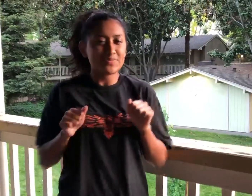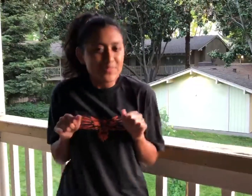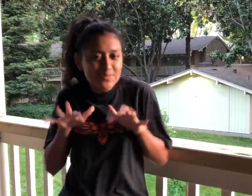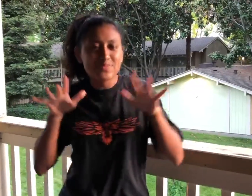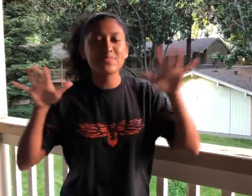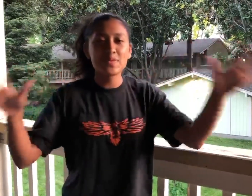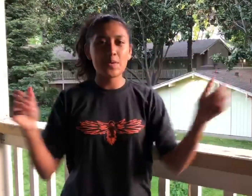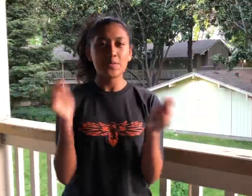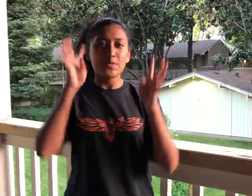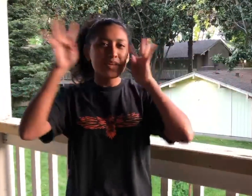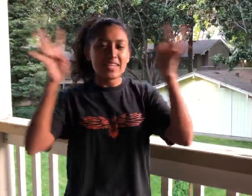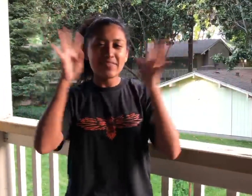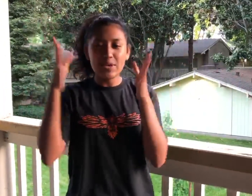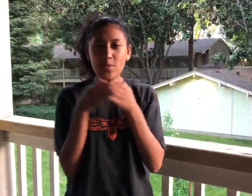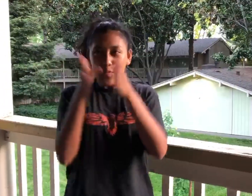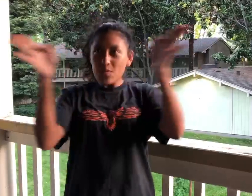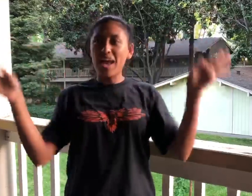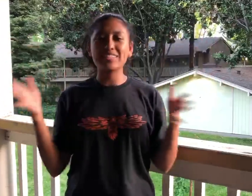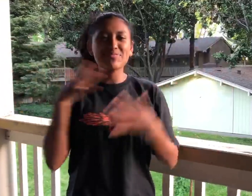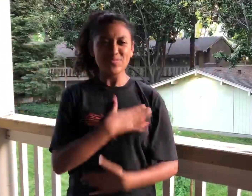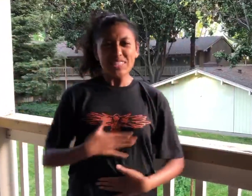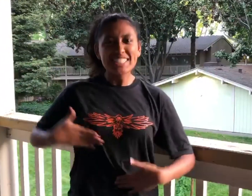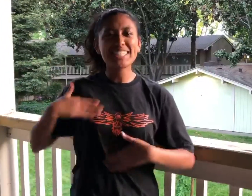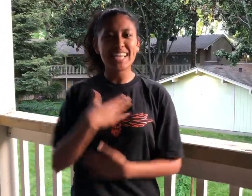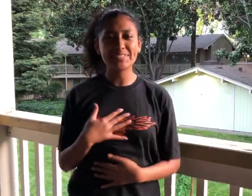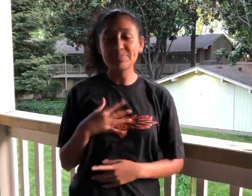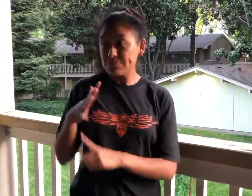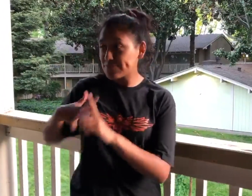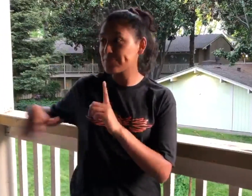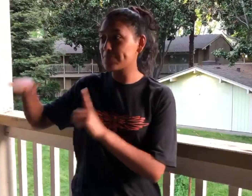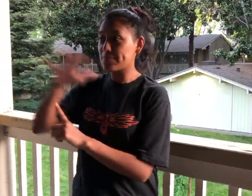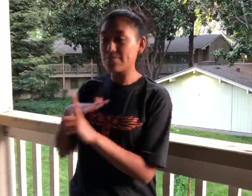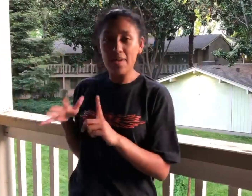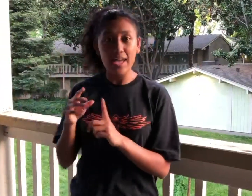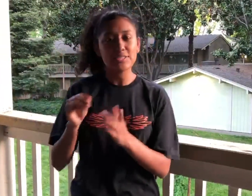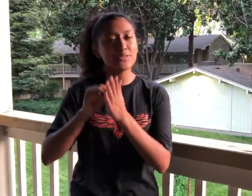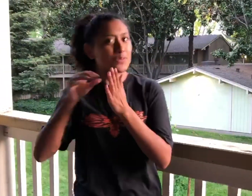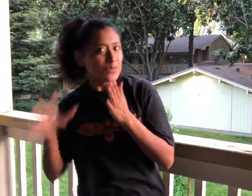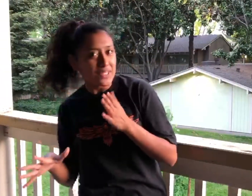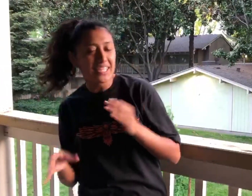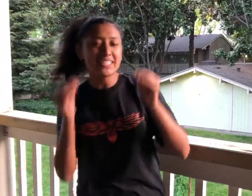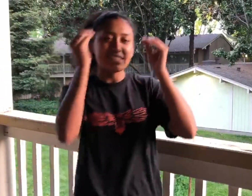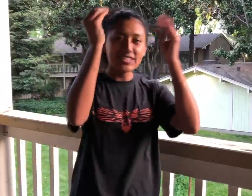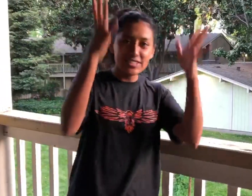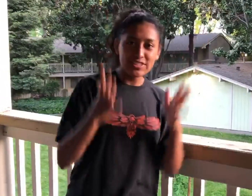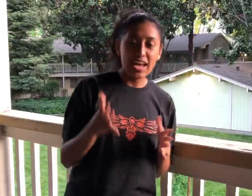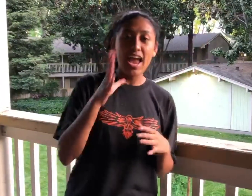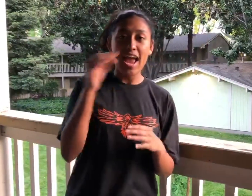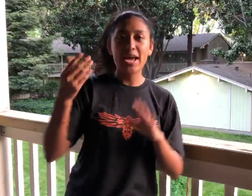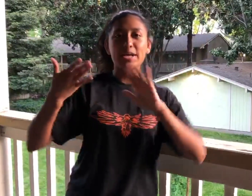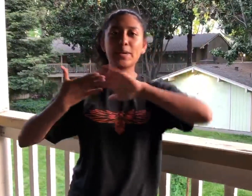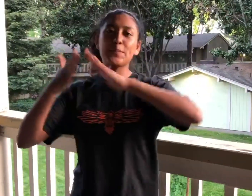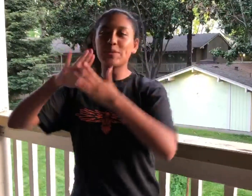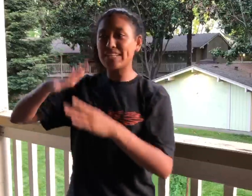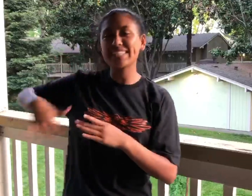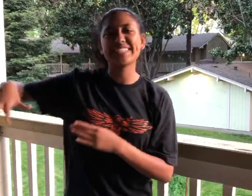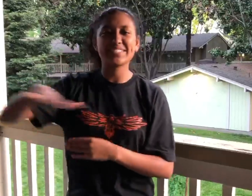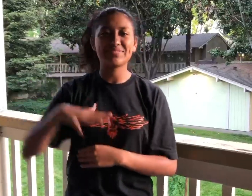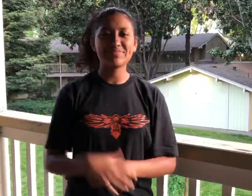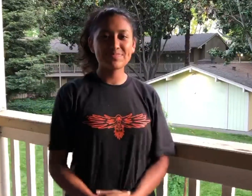her positive vibe and creativity is appreciated by CSD students, teachers,